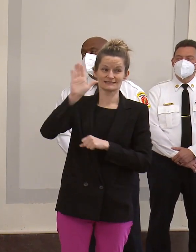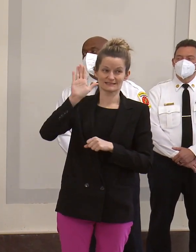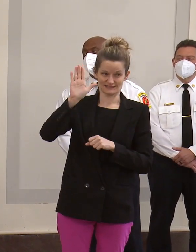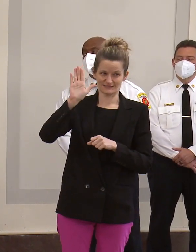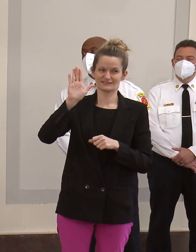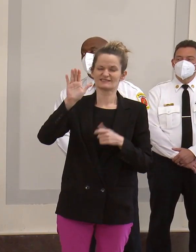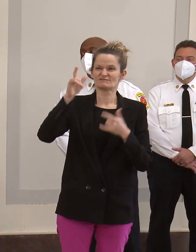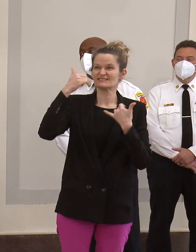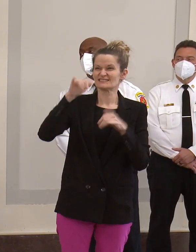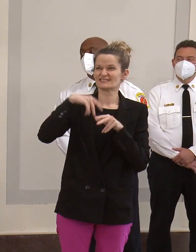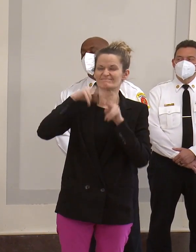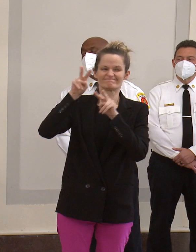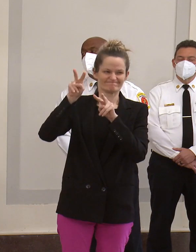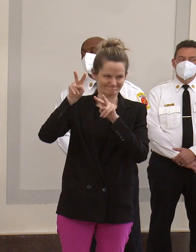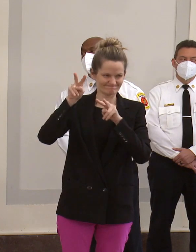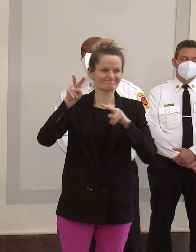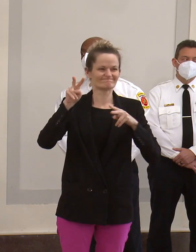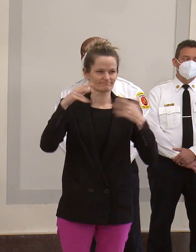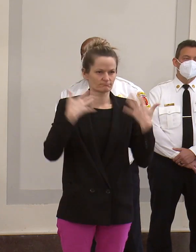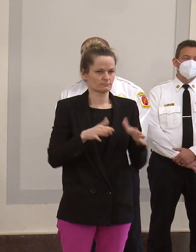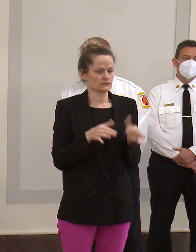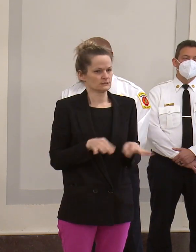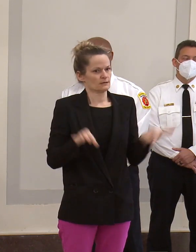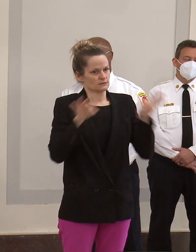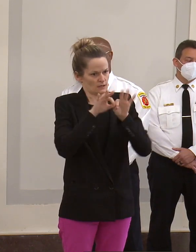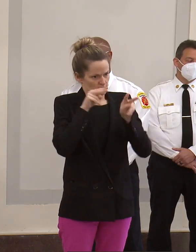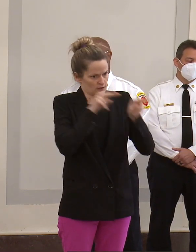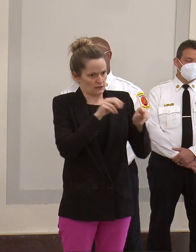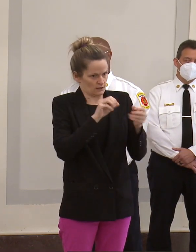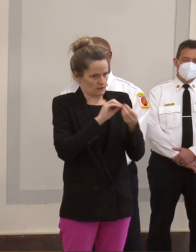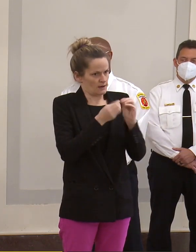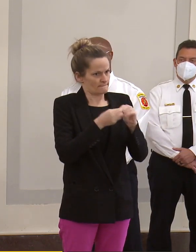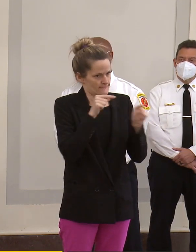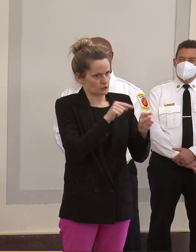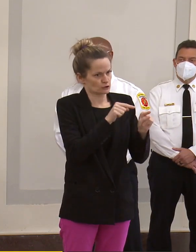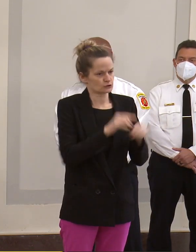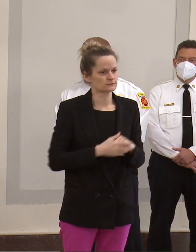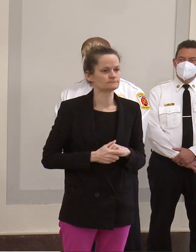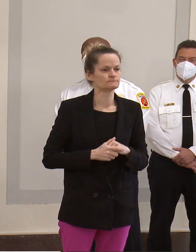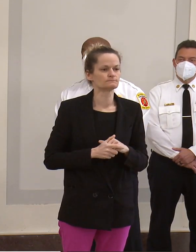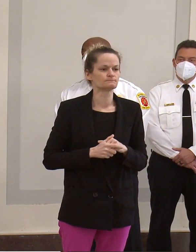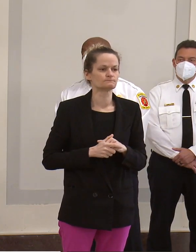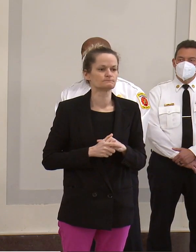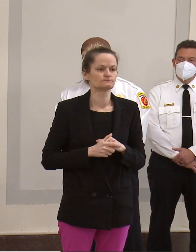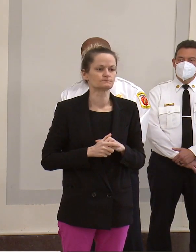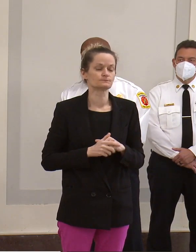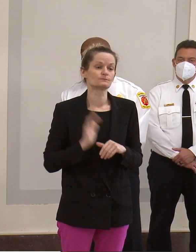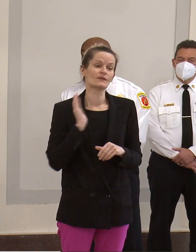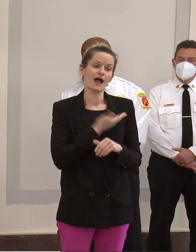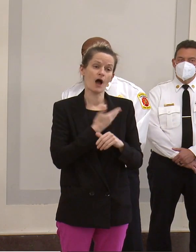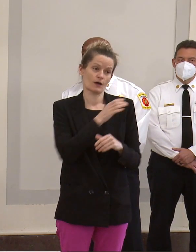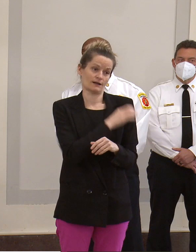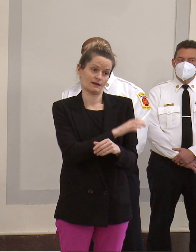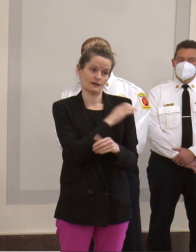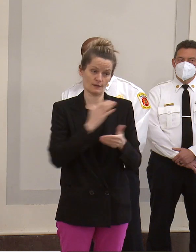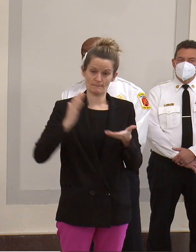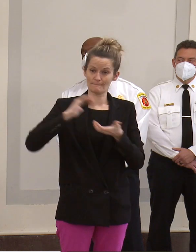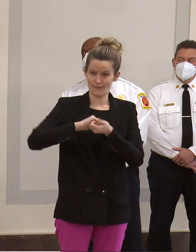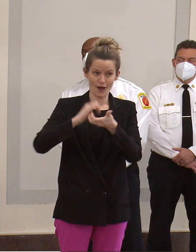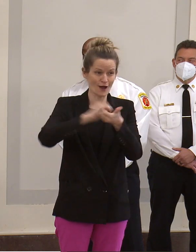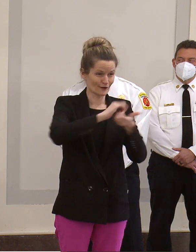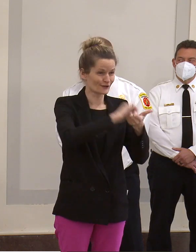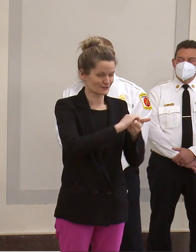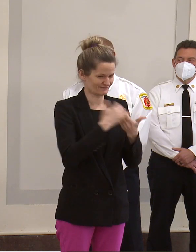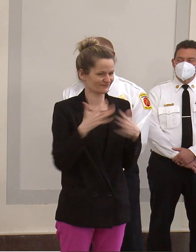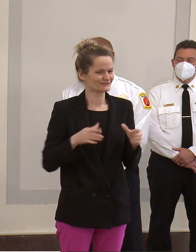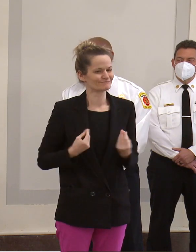category. The Baltimore City Health Department and our clinical partners continue to provide vaccines for residents, meeting individuals and families where they are